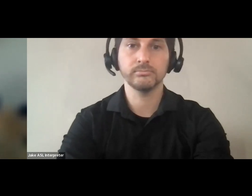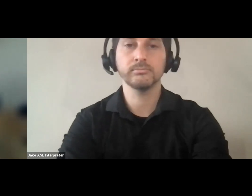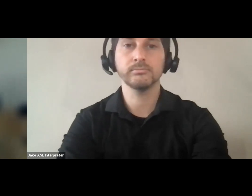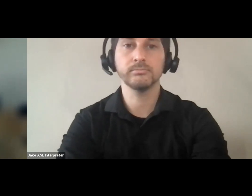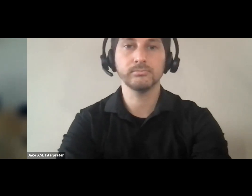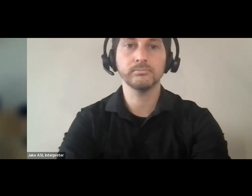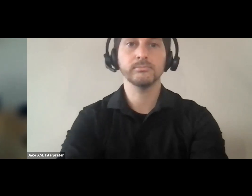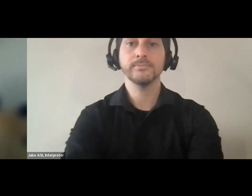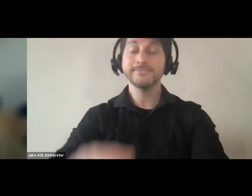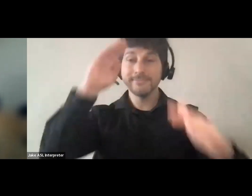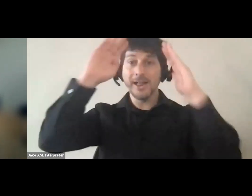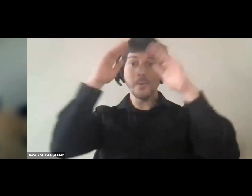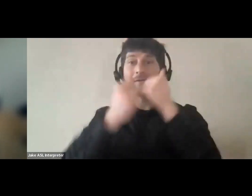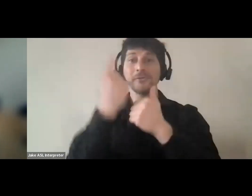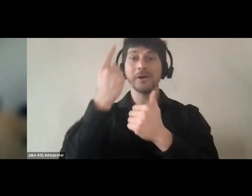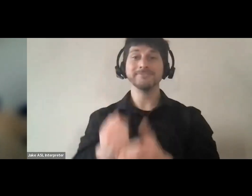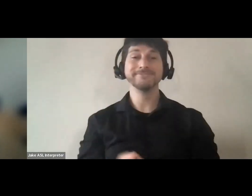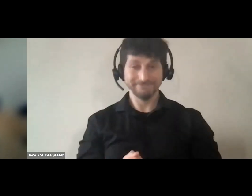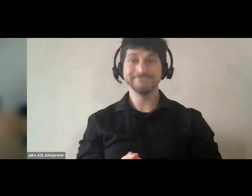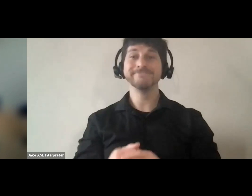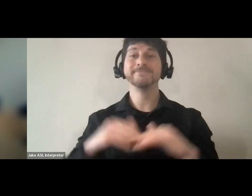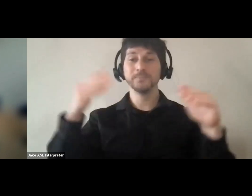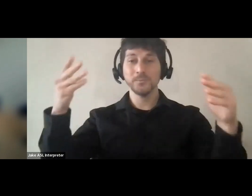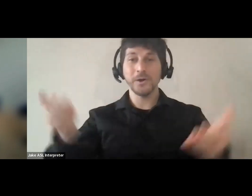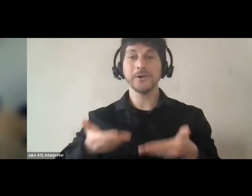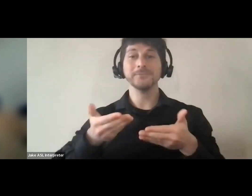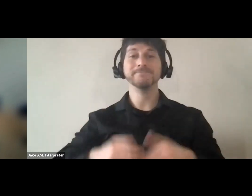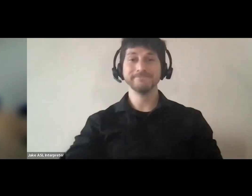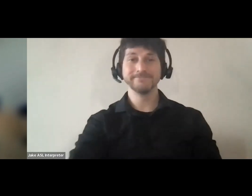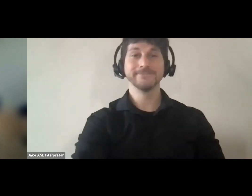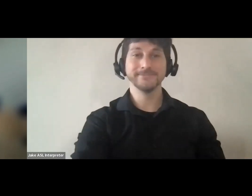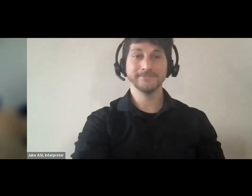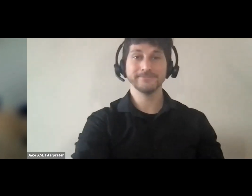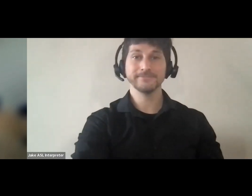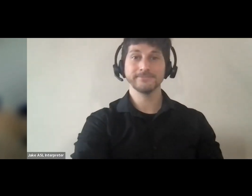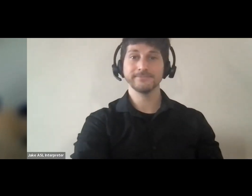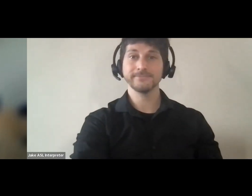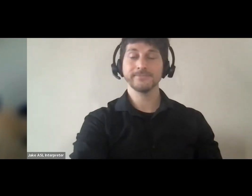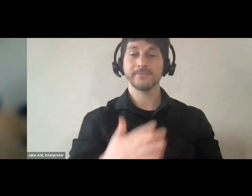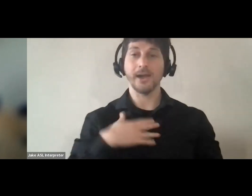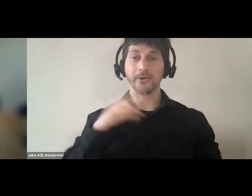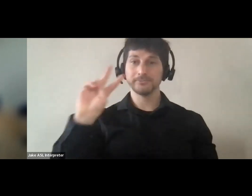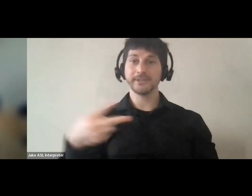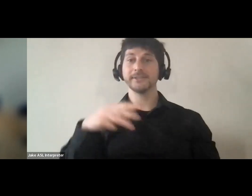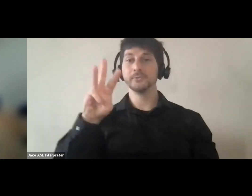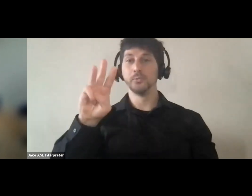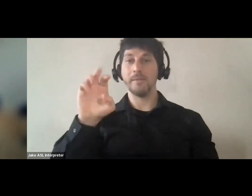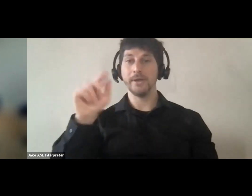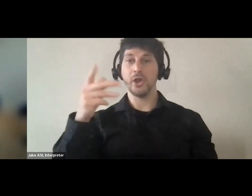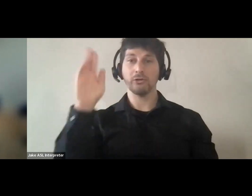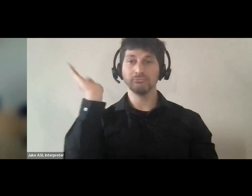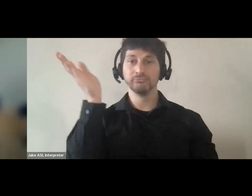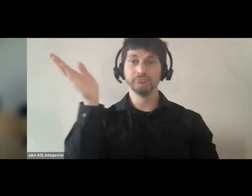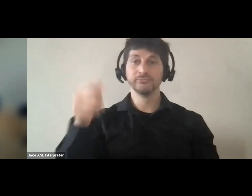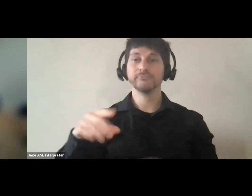Okay, hello everybody. Welcome. Um, this is our second webinar from the Ford